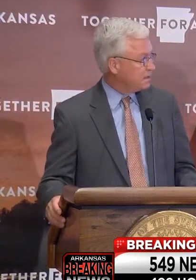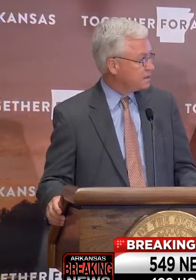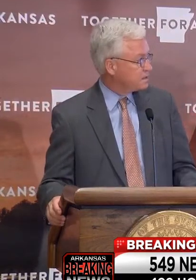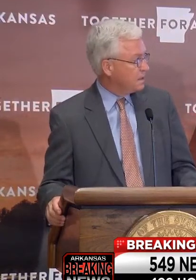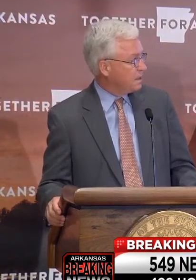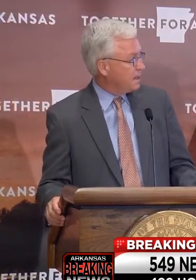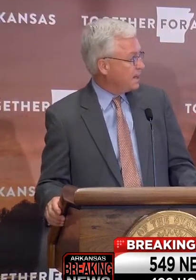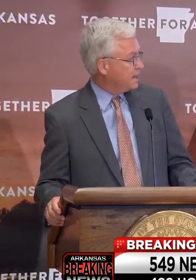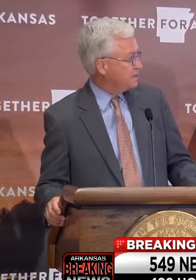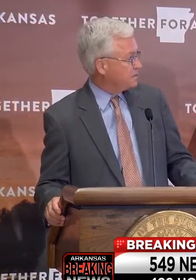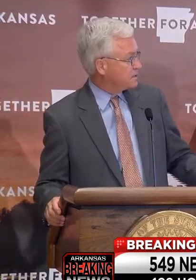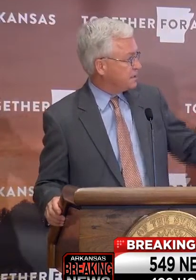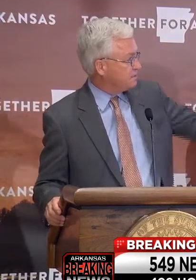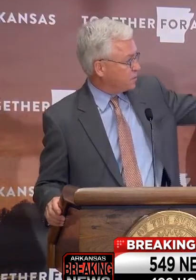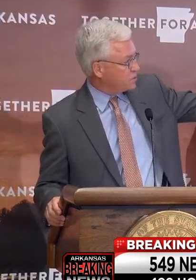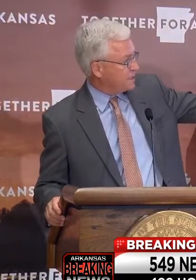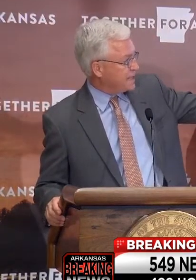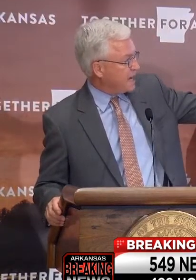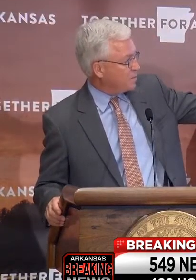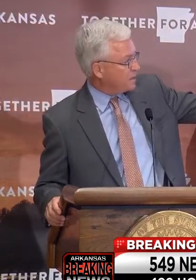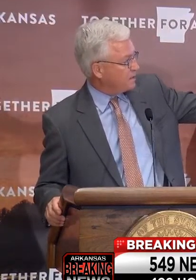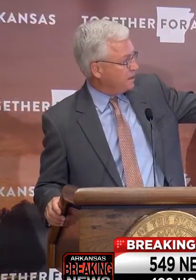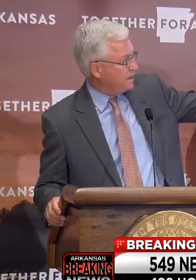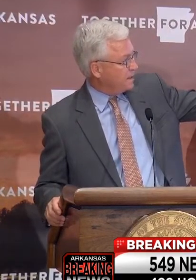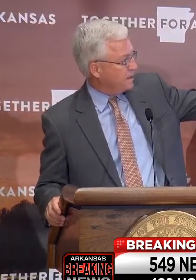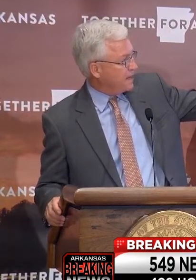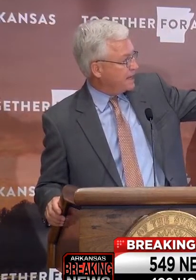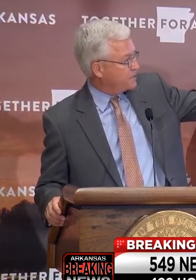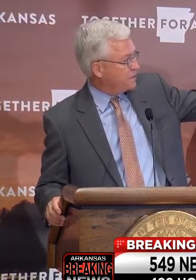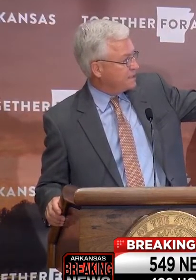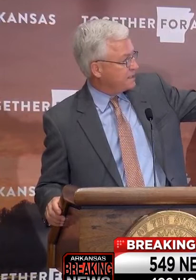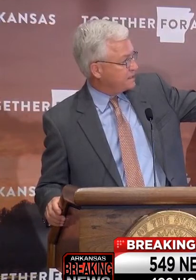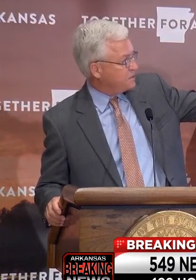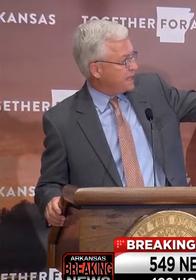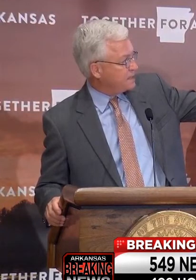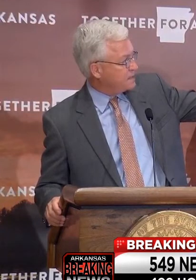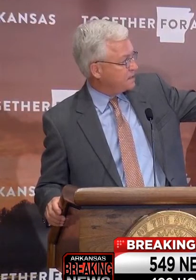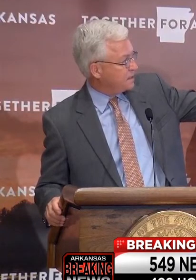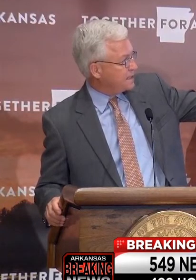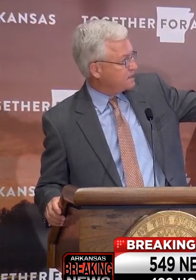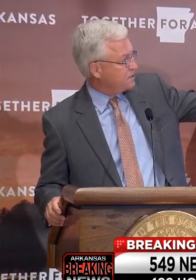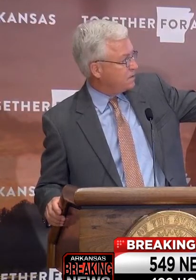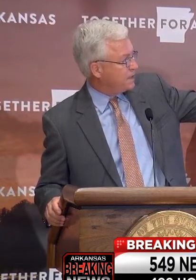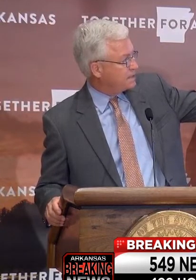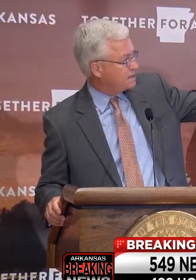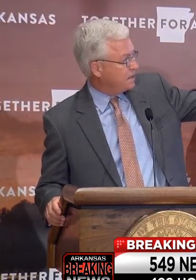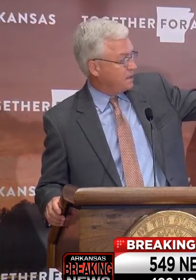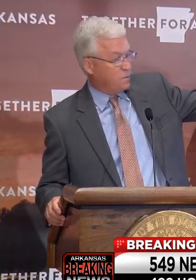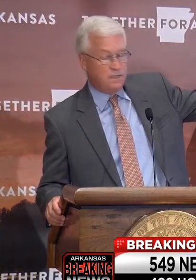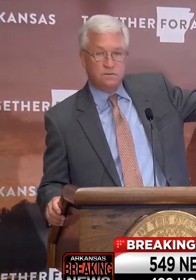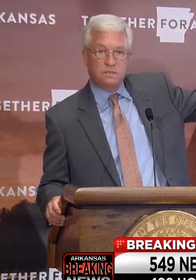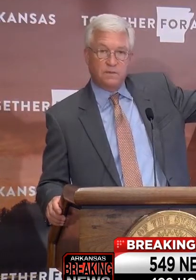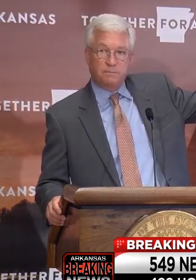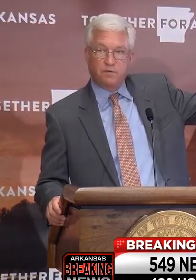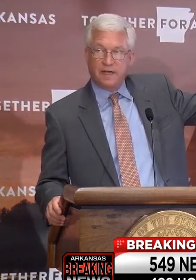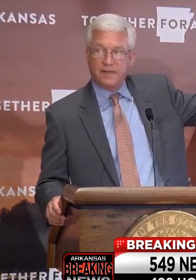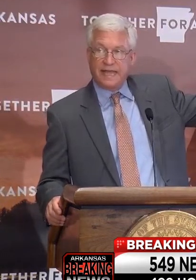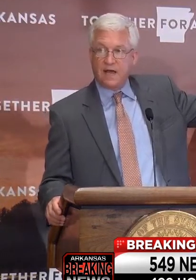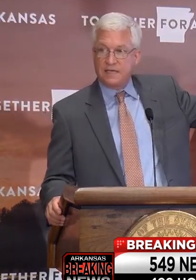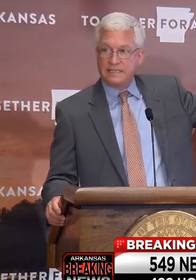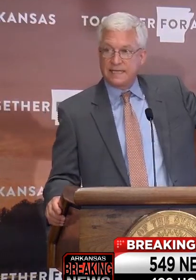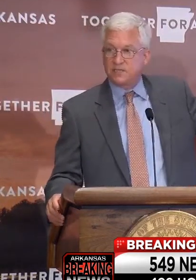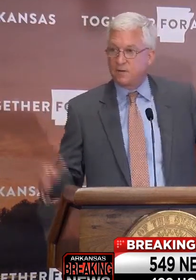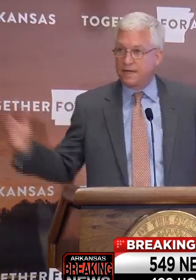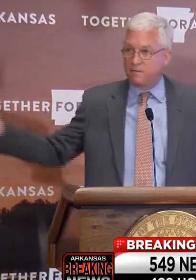looks like this. You'll see the first one is Alma. They had 26 new cases in the last 2 weeks. We provide